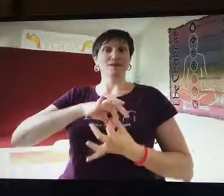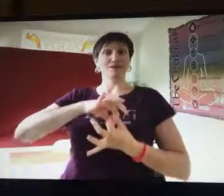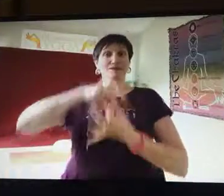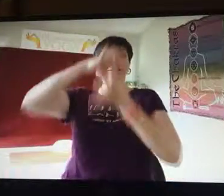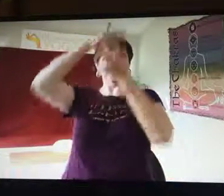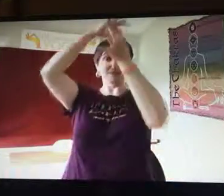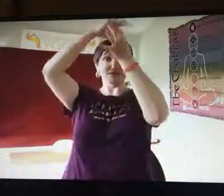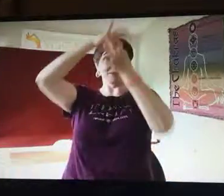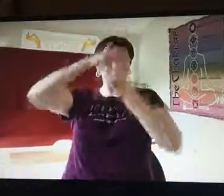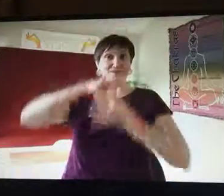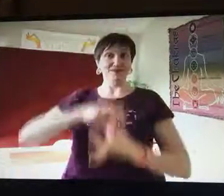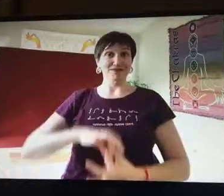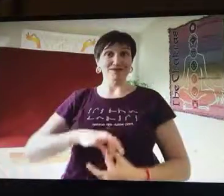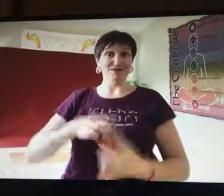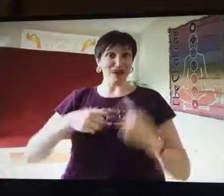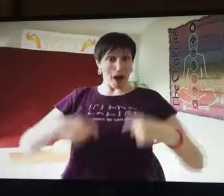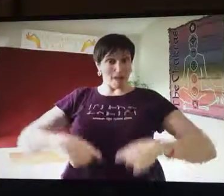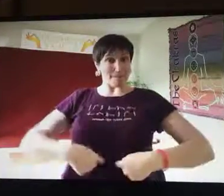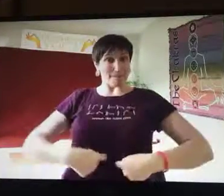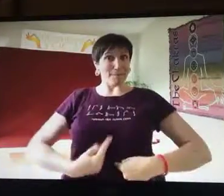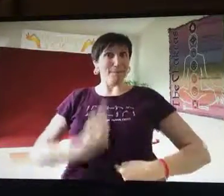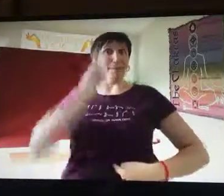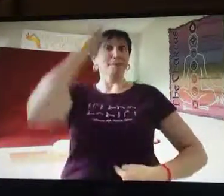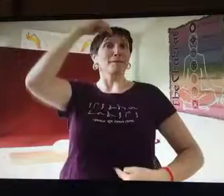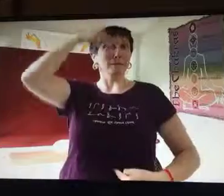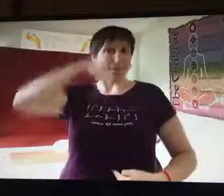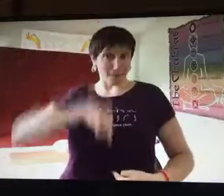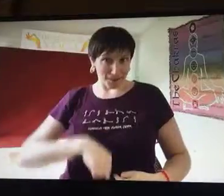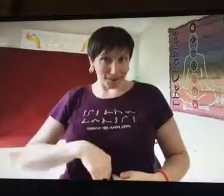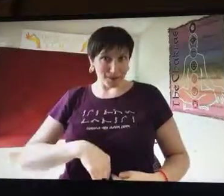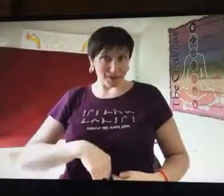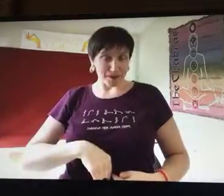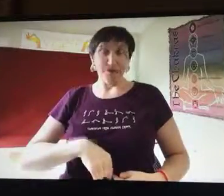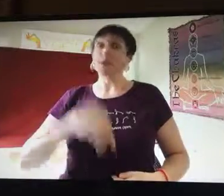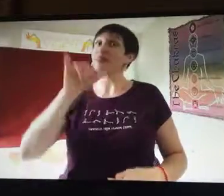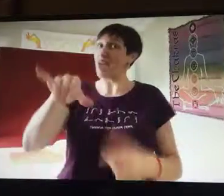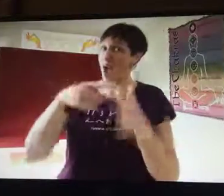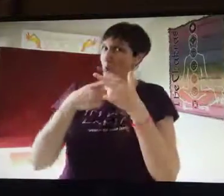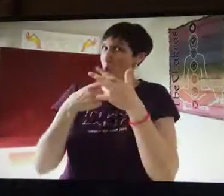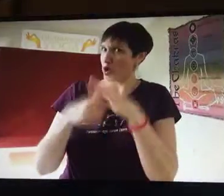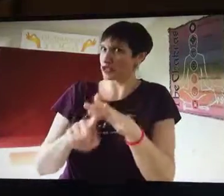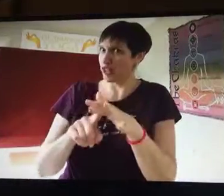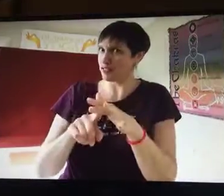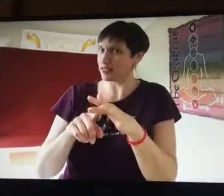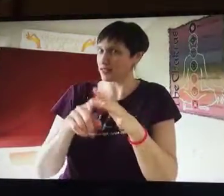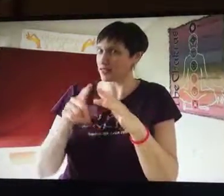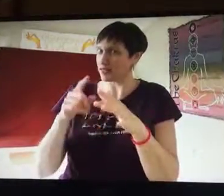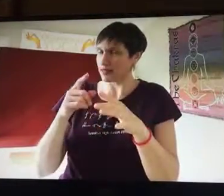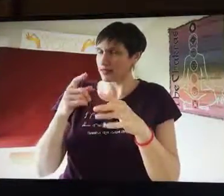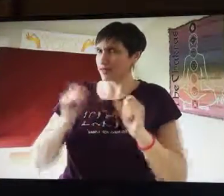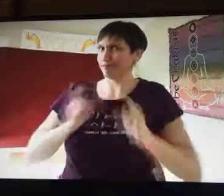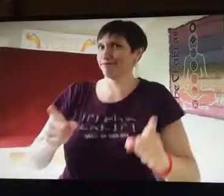taking that sign and turning it into this way, starting from the abdomen and going up, that's where it starts.